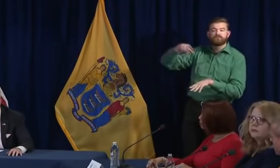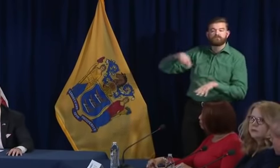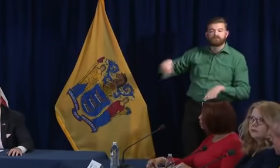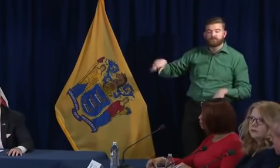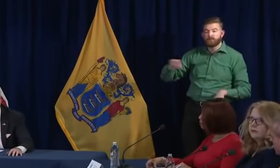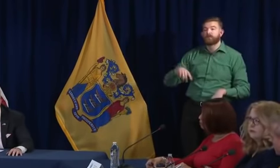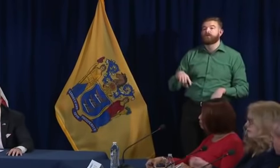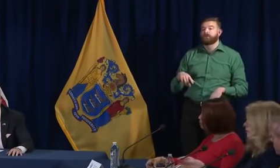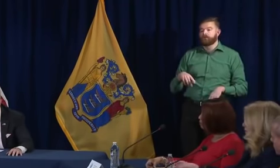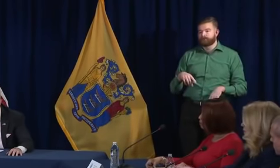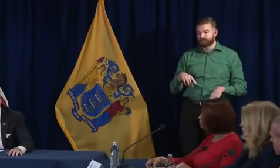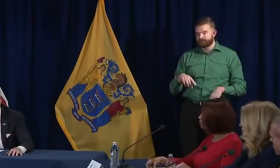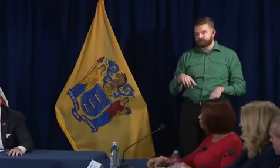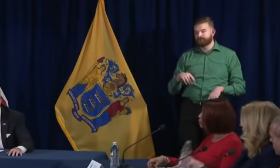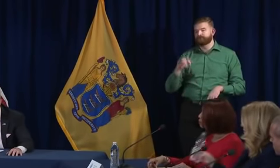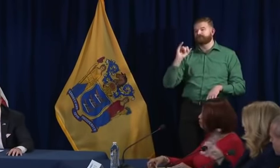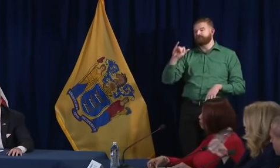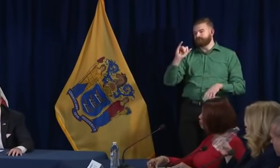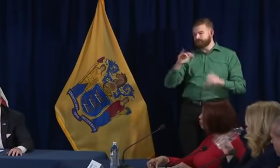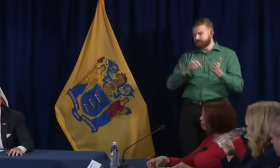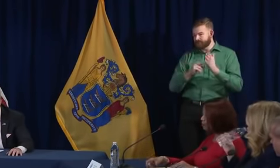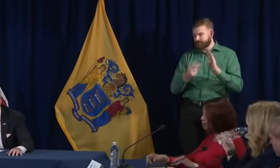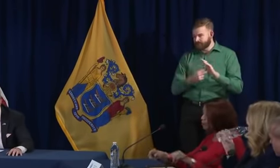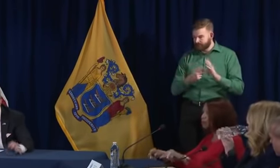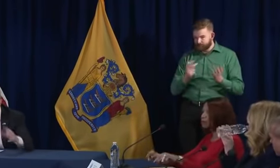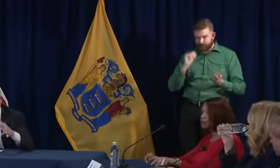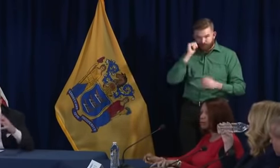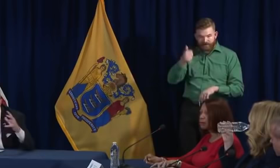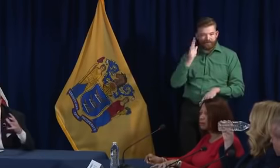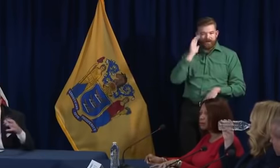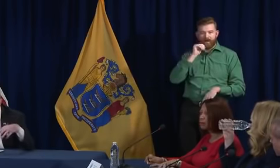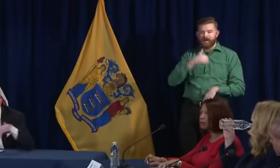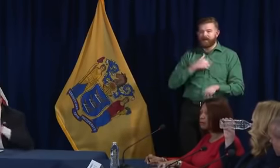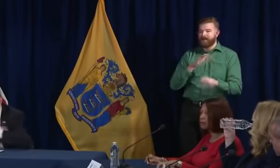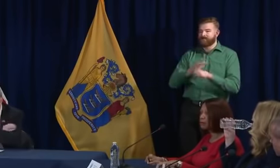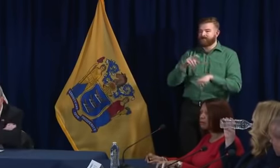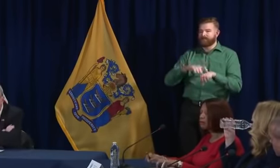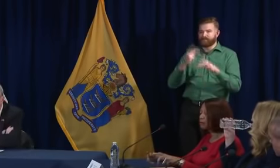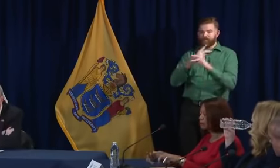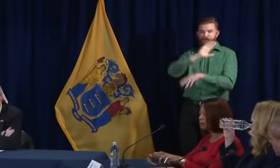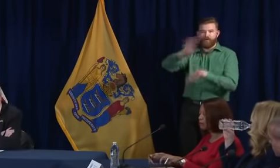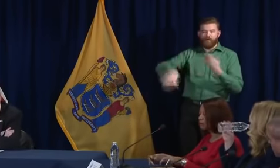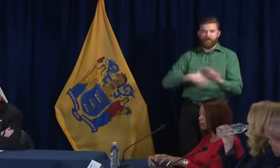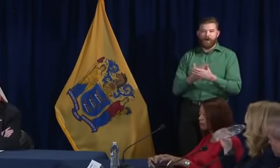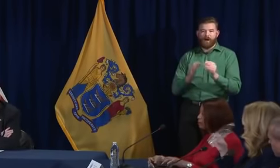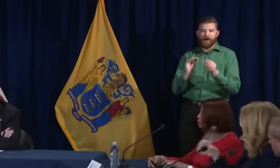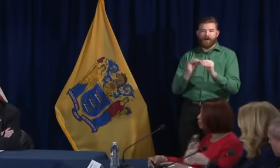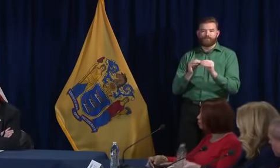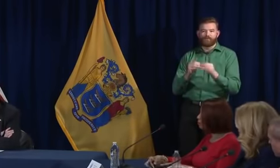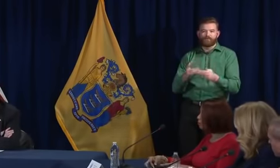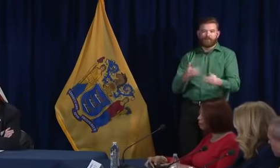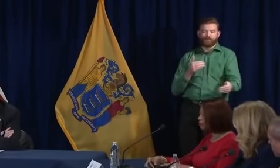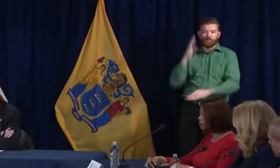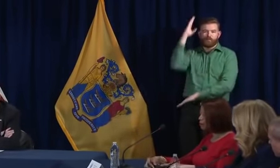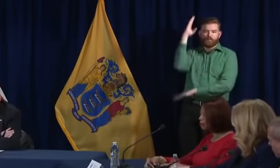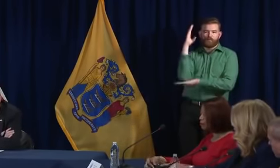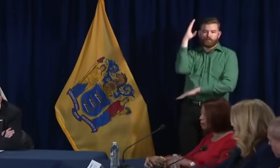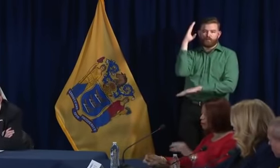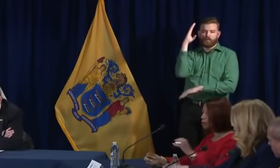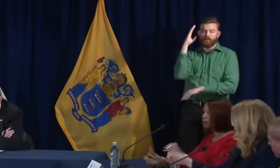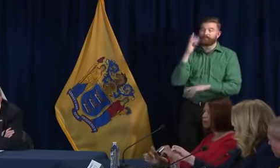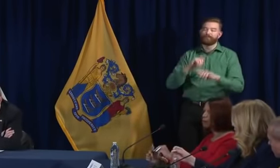they need to have the full soup to nuts. We're doing it because the vice president has convened. I'm not sure the president will be on it or not, but